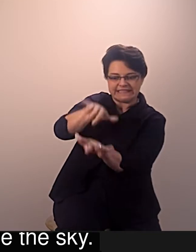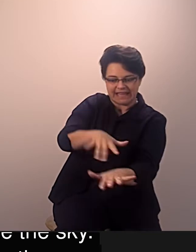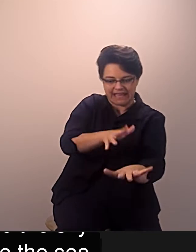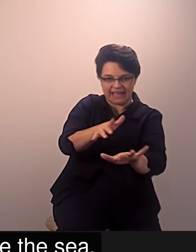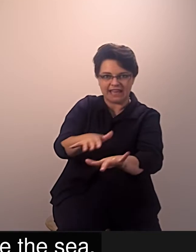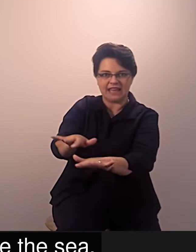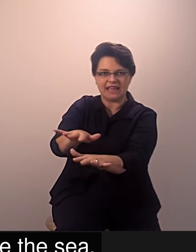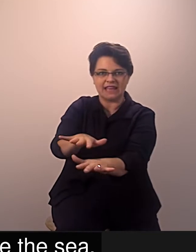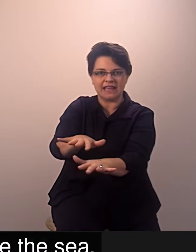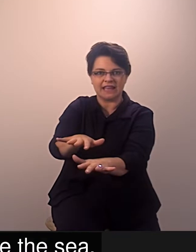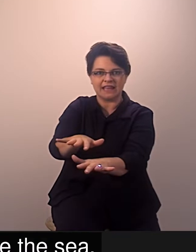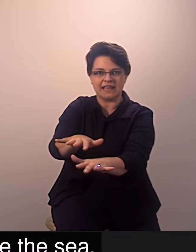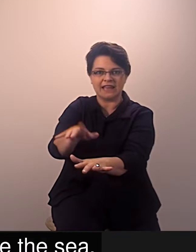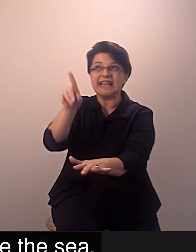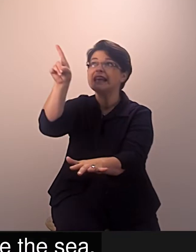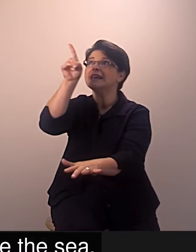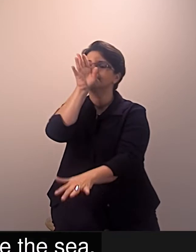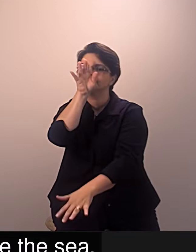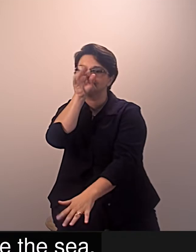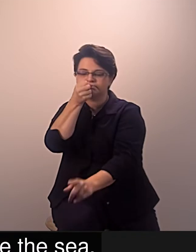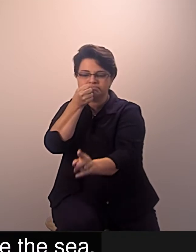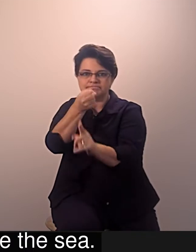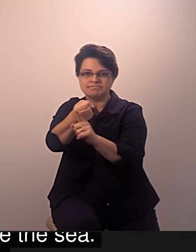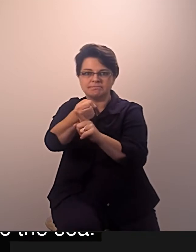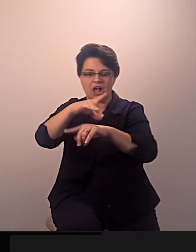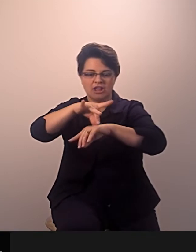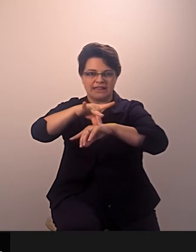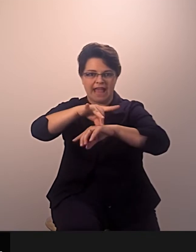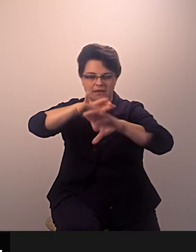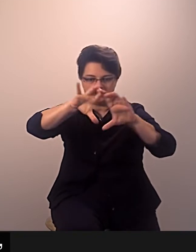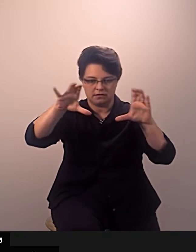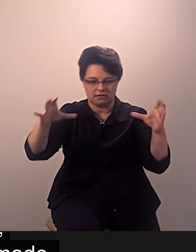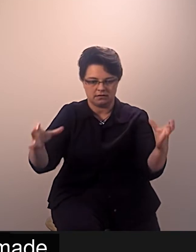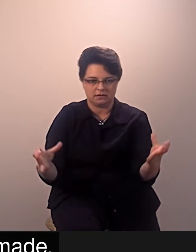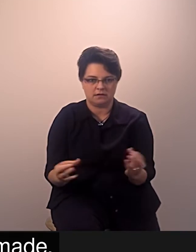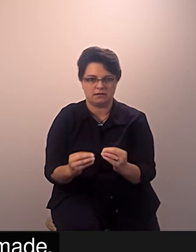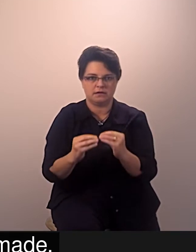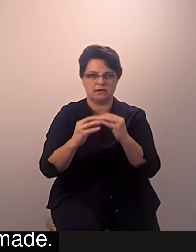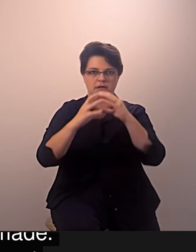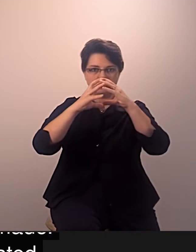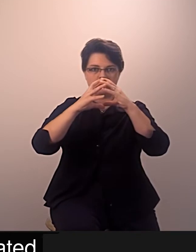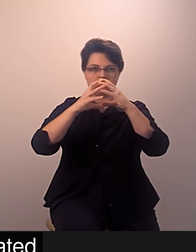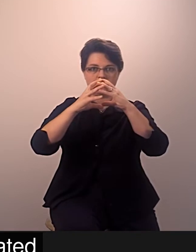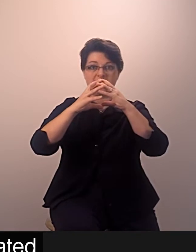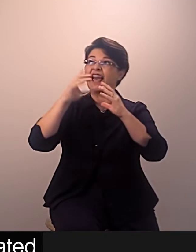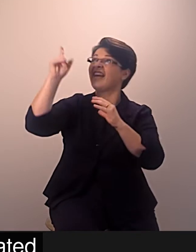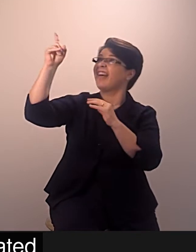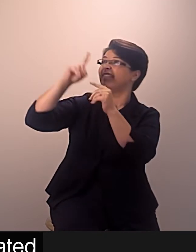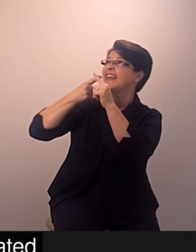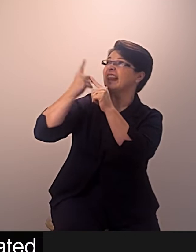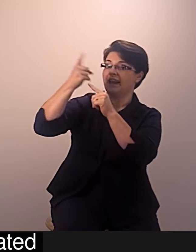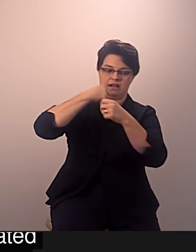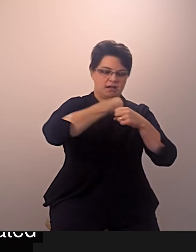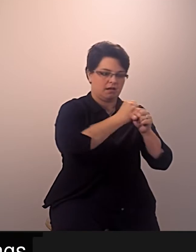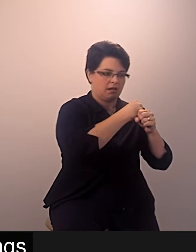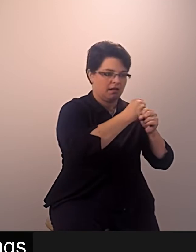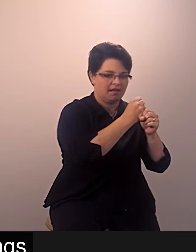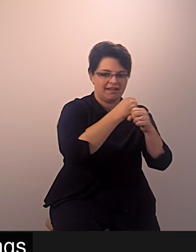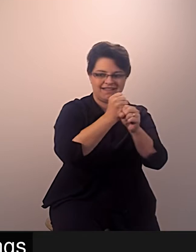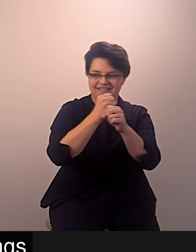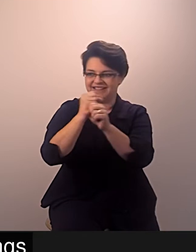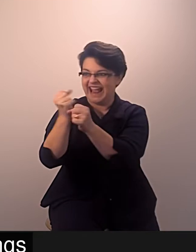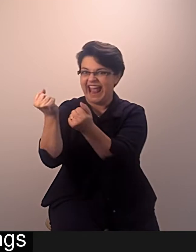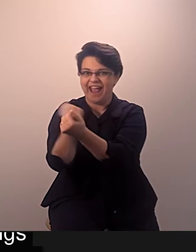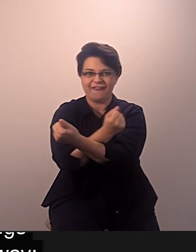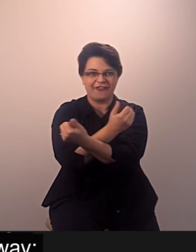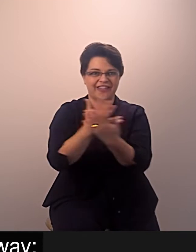He spoke and land was made. Then He created all living things in the same way, the fish